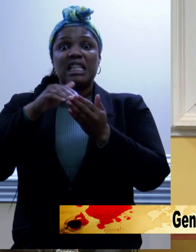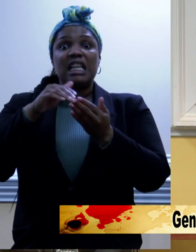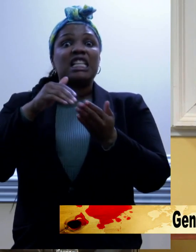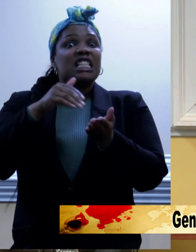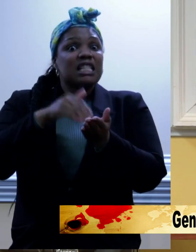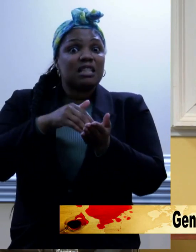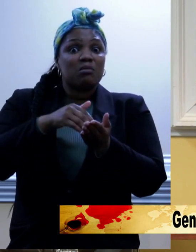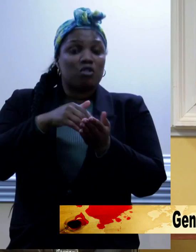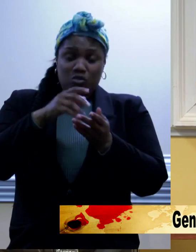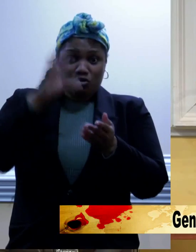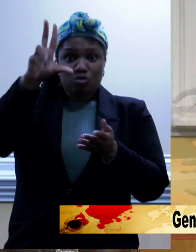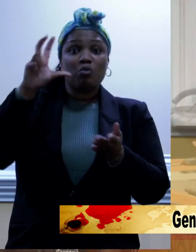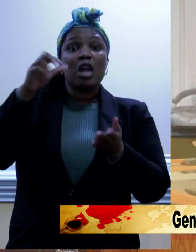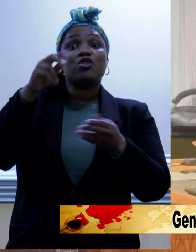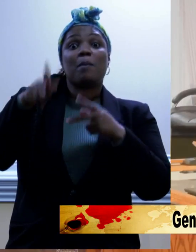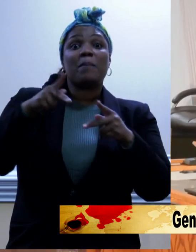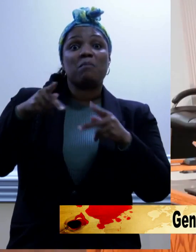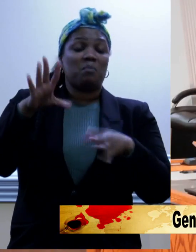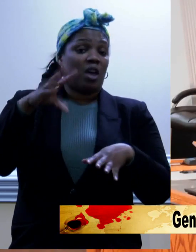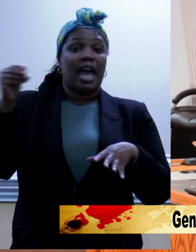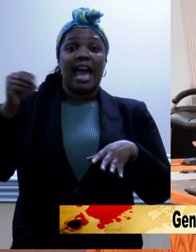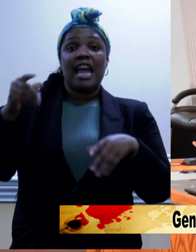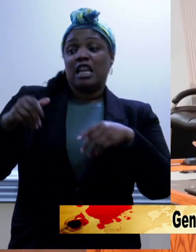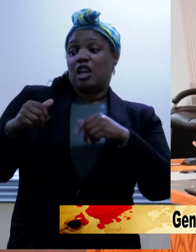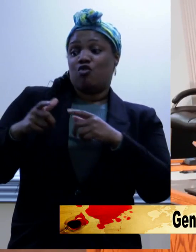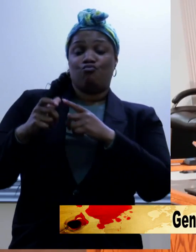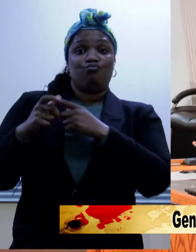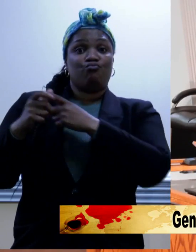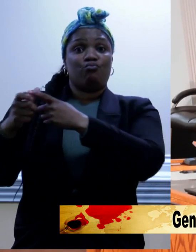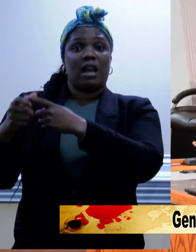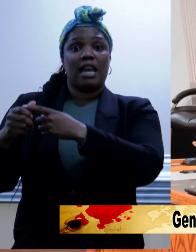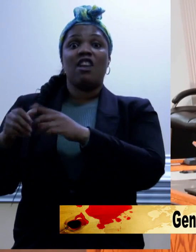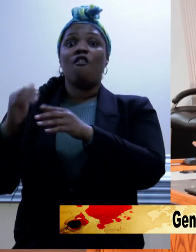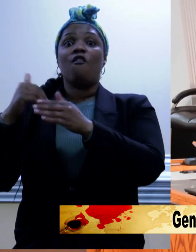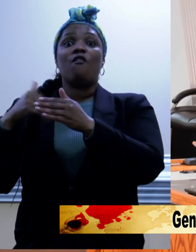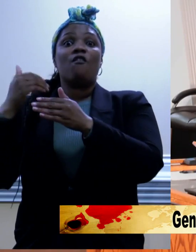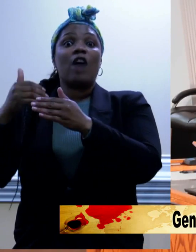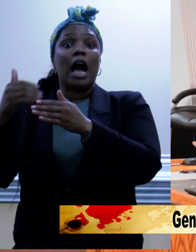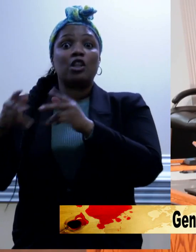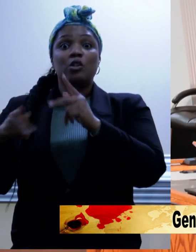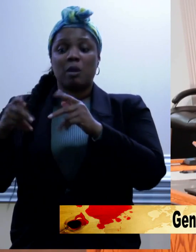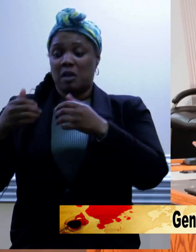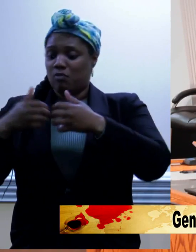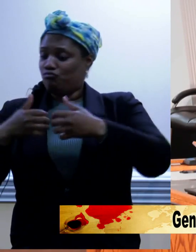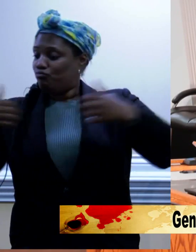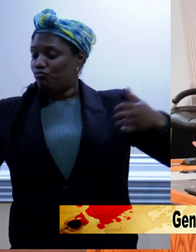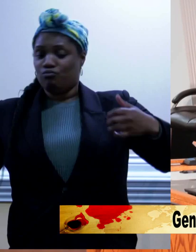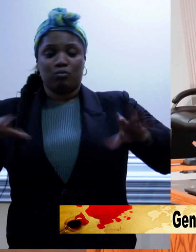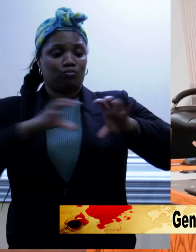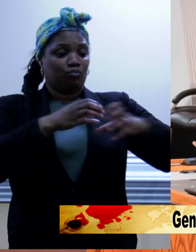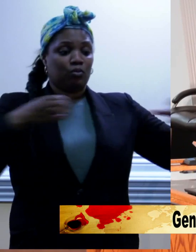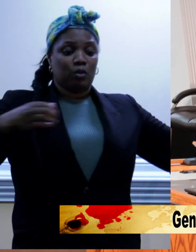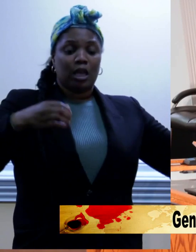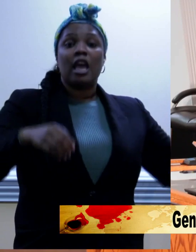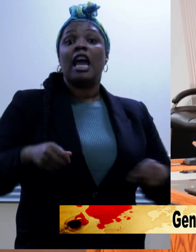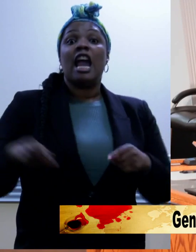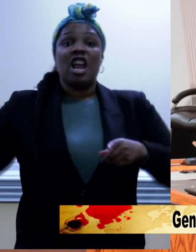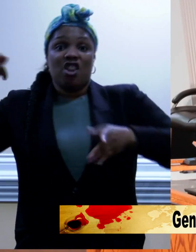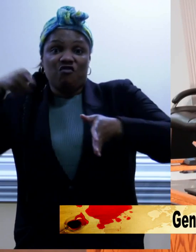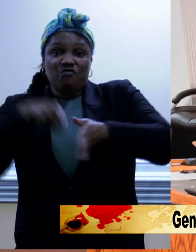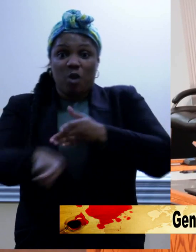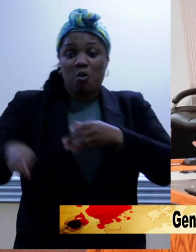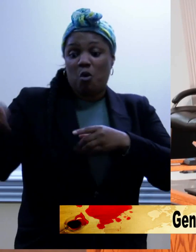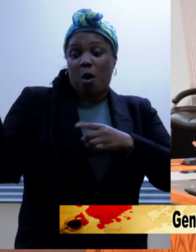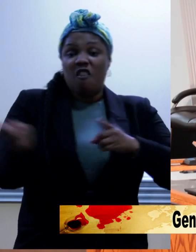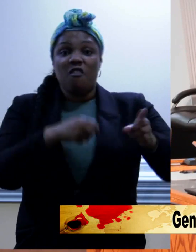five kings couldn't do. But right. Go ahead and read. 15. And he divided himself against them, he and his servants, by night, and smote them and pursued them